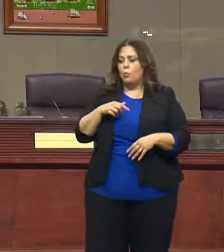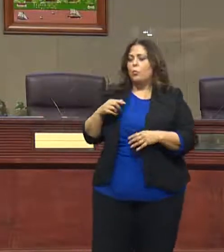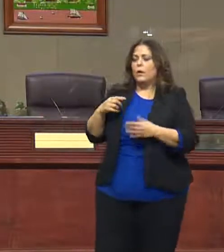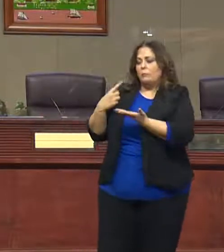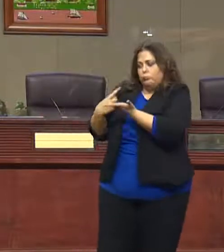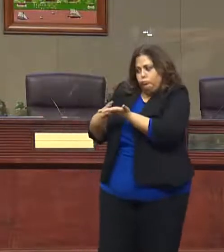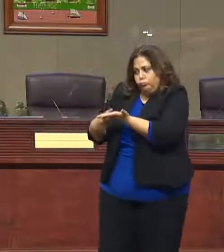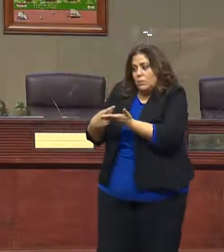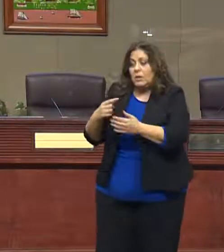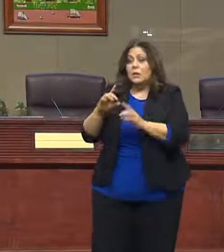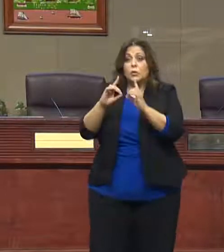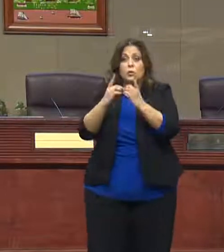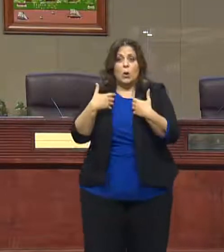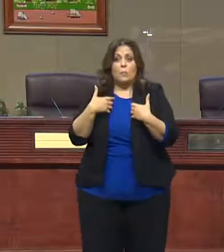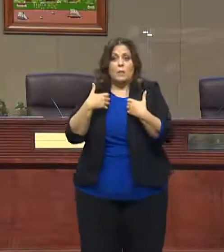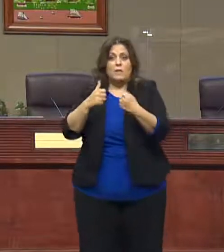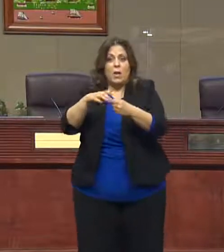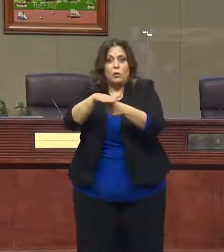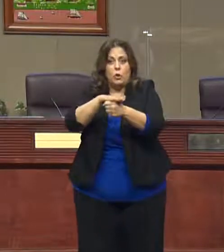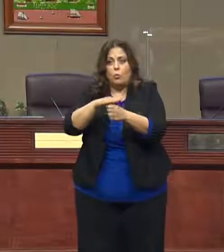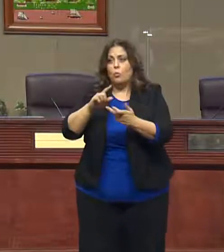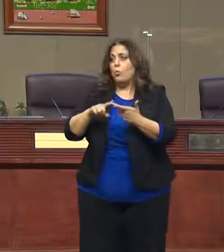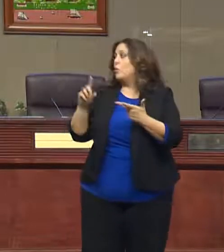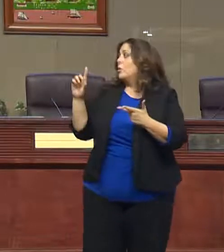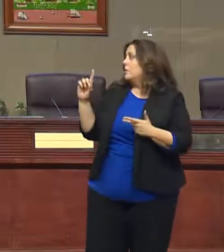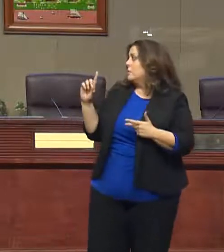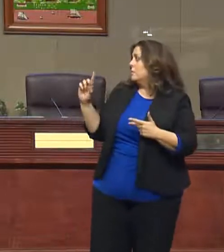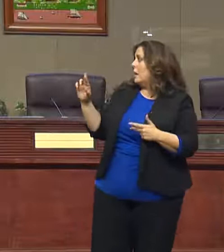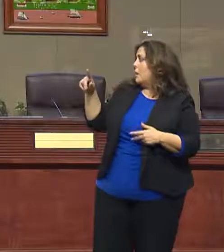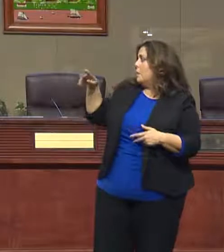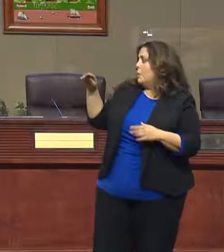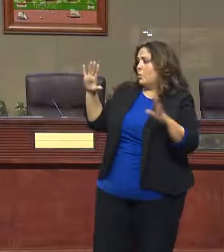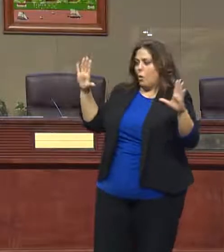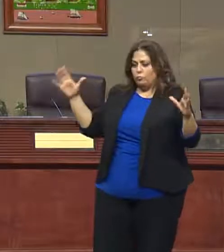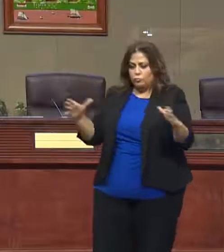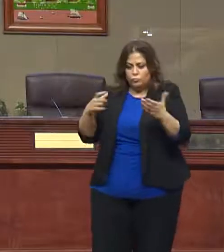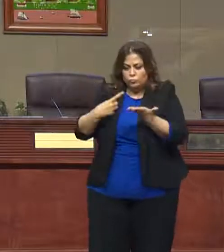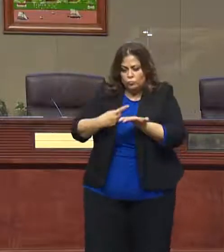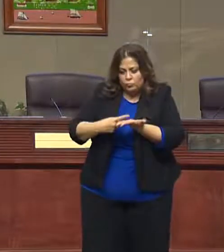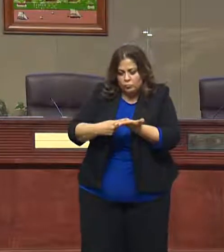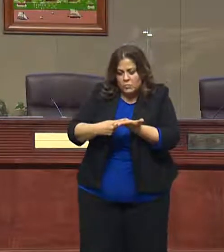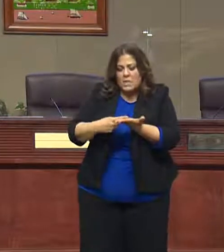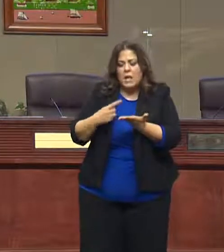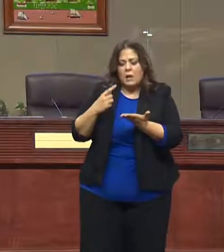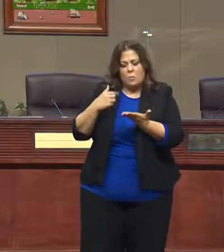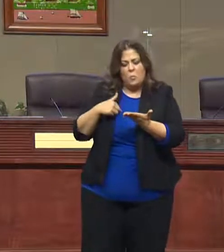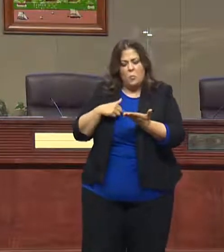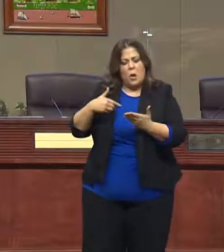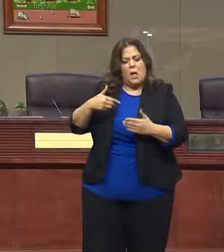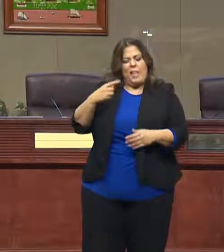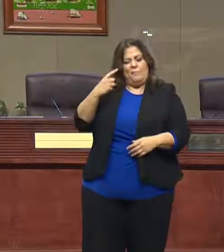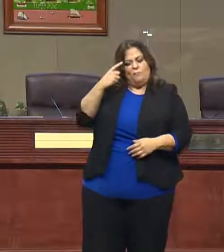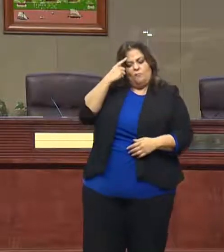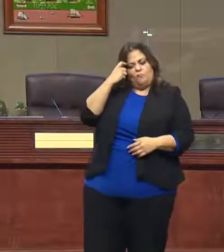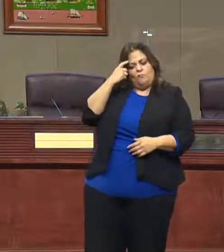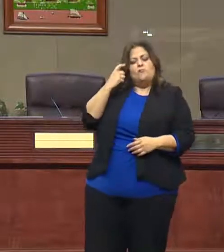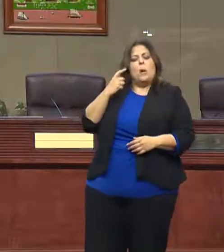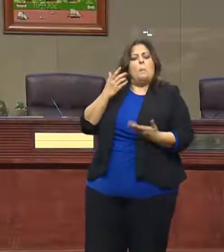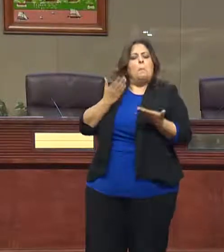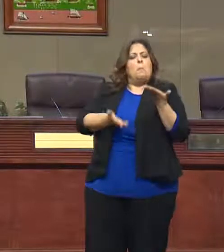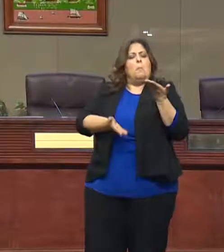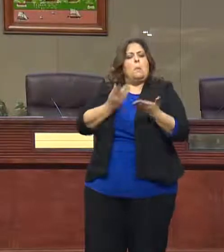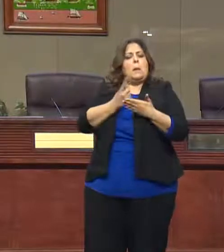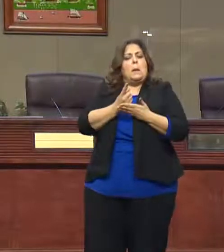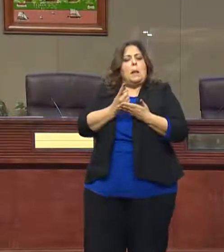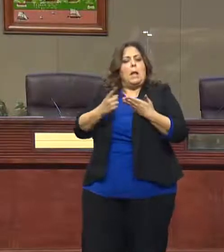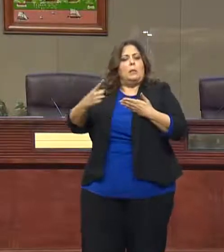local Department of Health and Dr. Pino. And likely sometime next week, we will announce a plan of